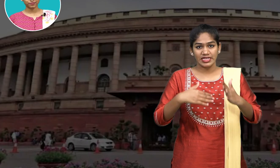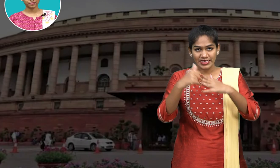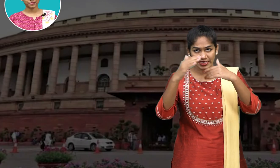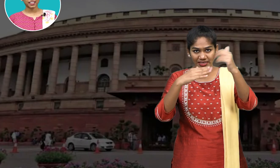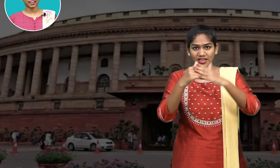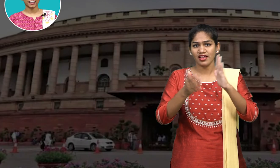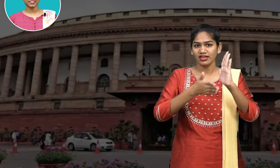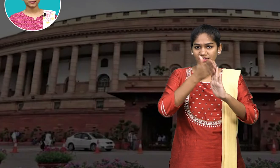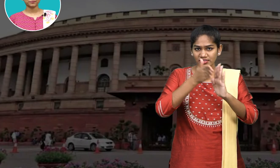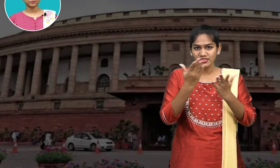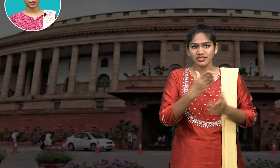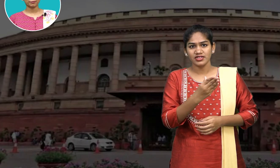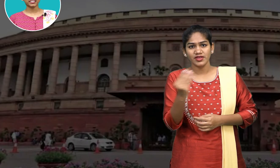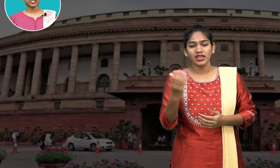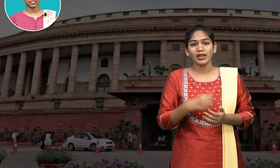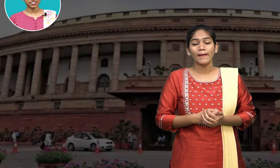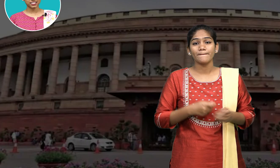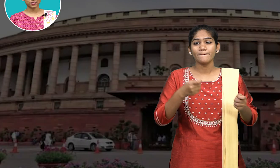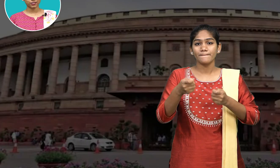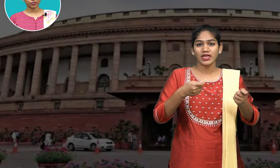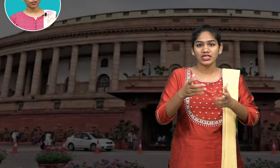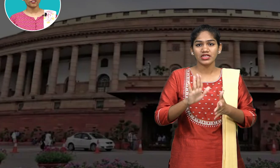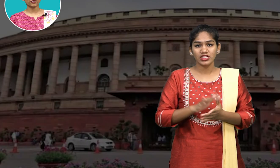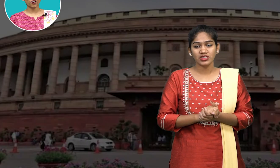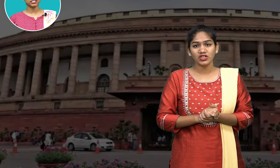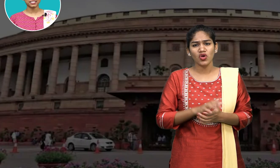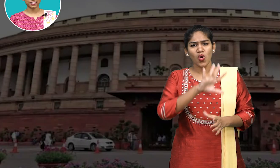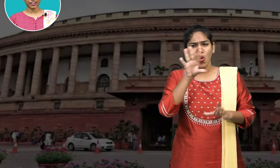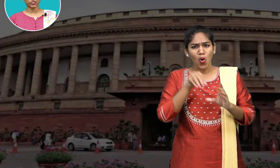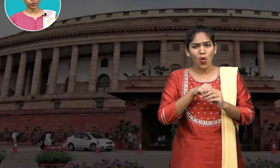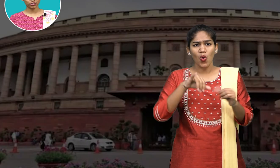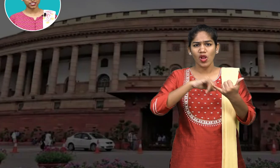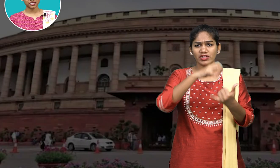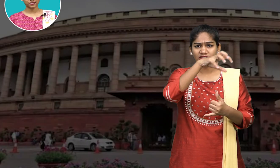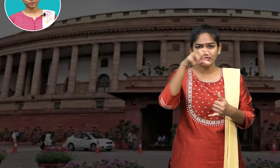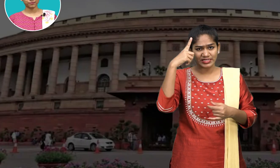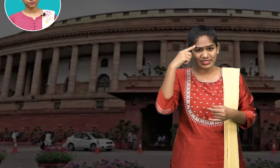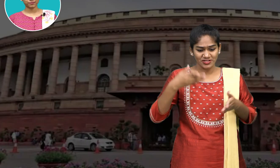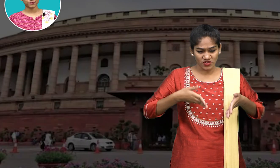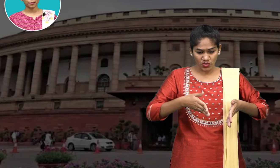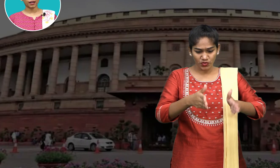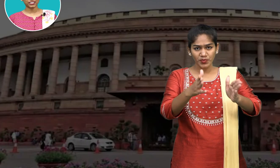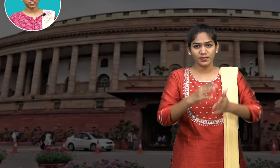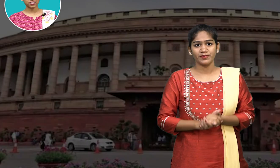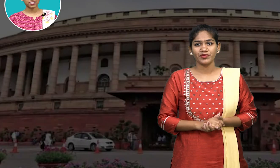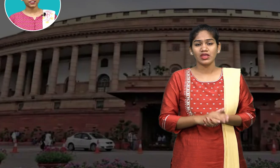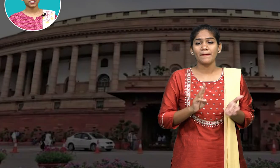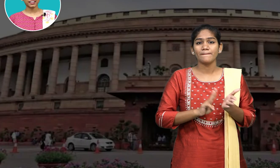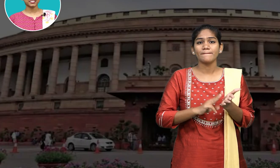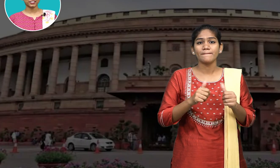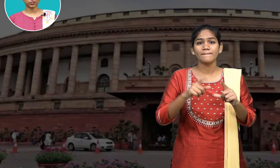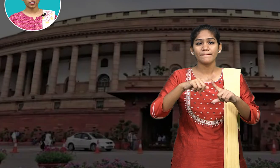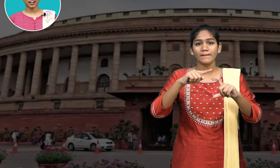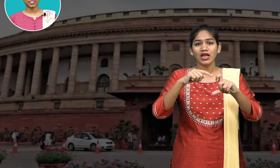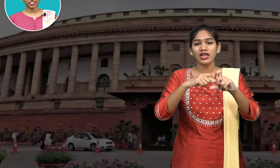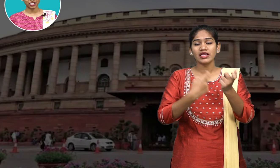construction and maintenance of all state roads, matters